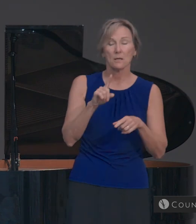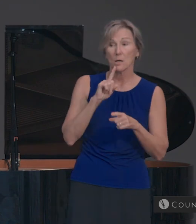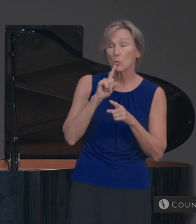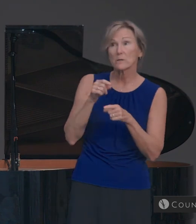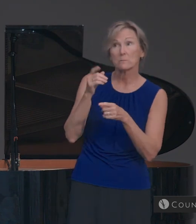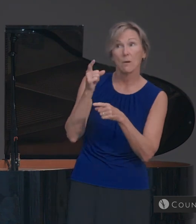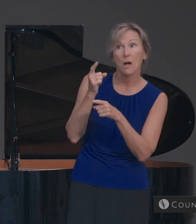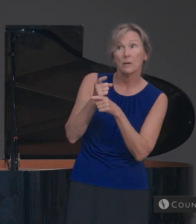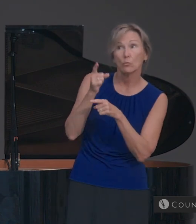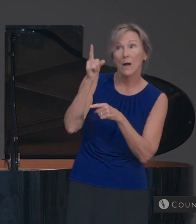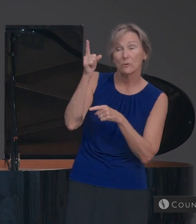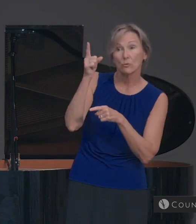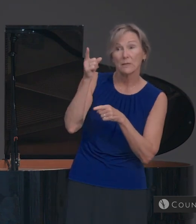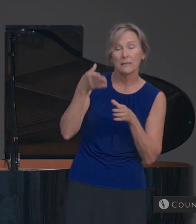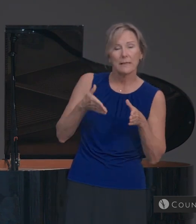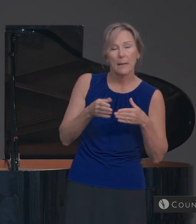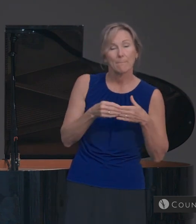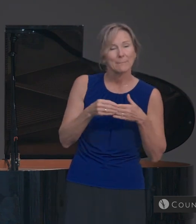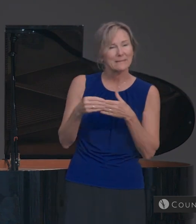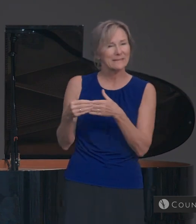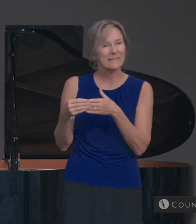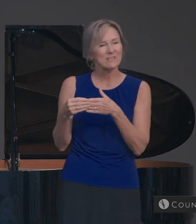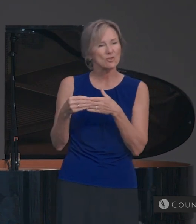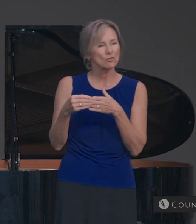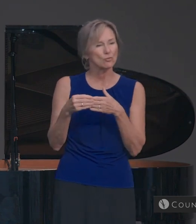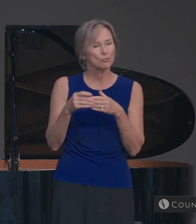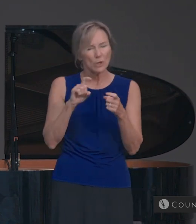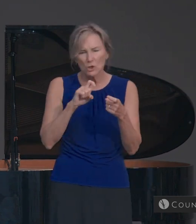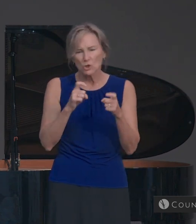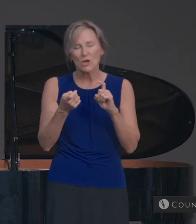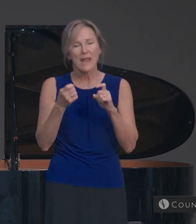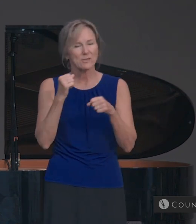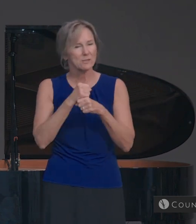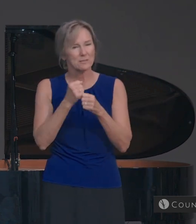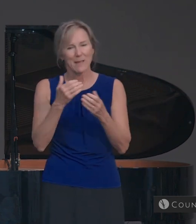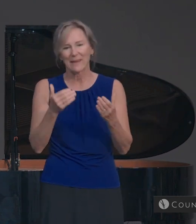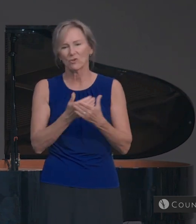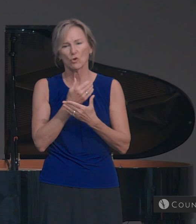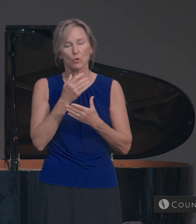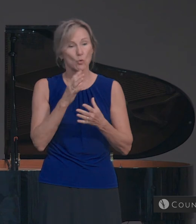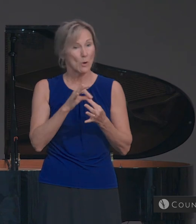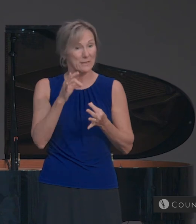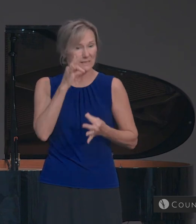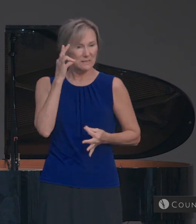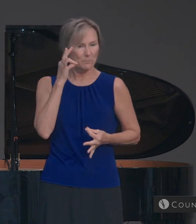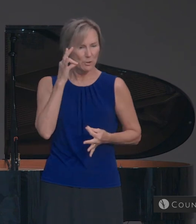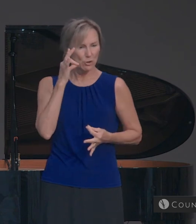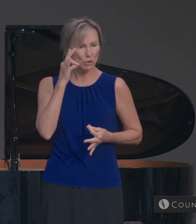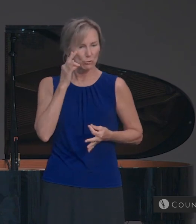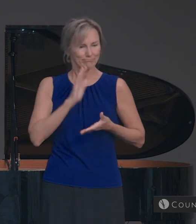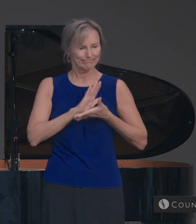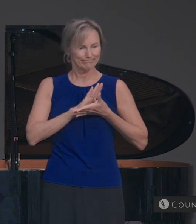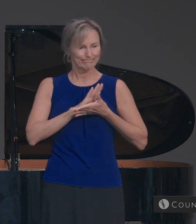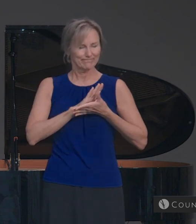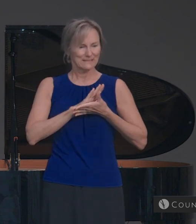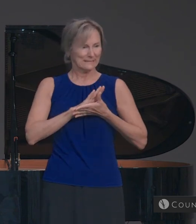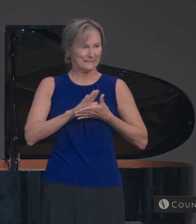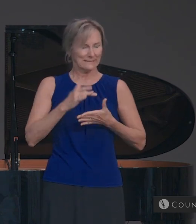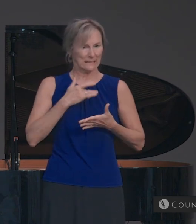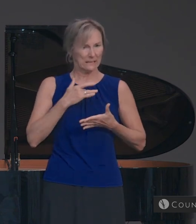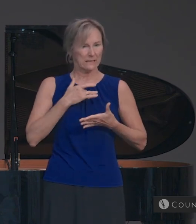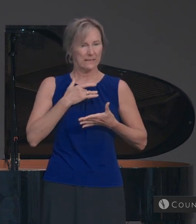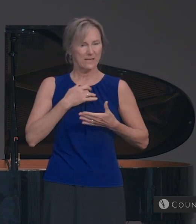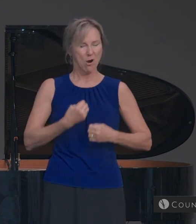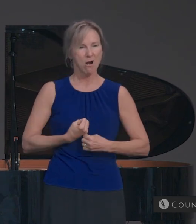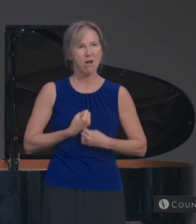to revival and reformation in the land of Judah. You know, I wonder if that could happen